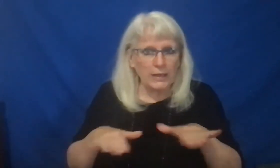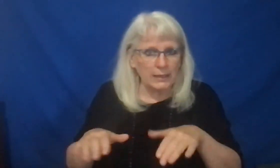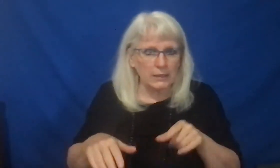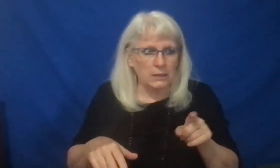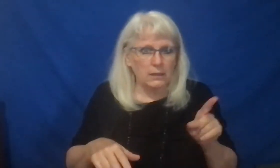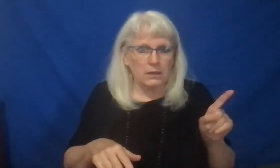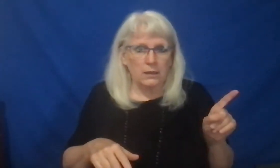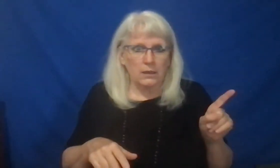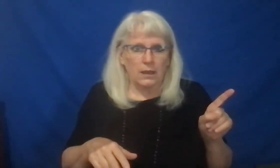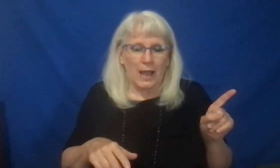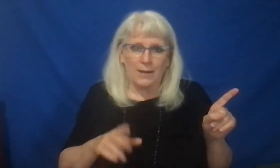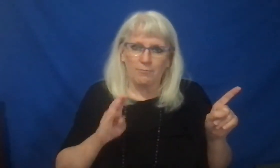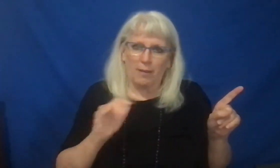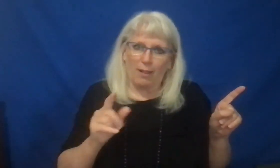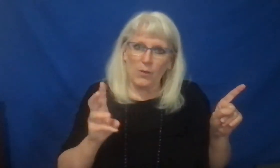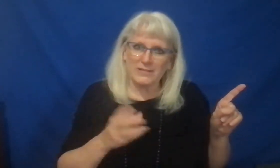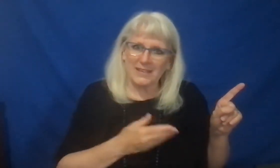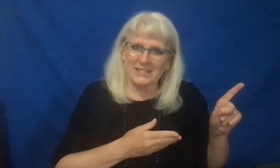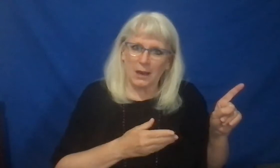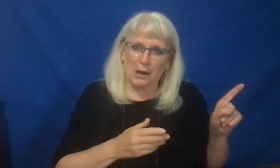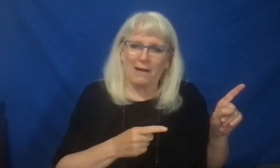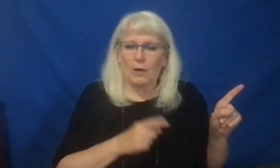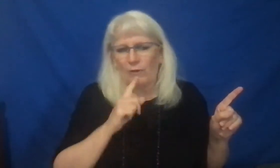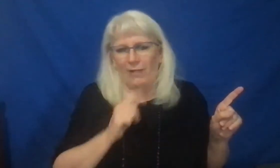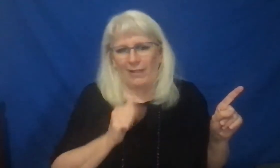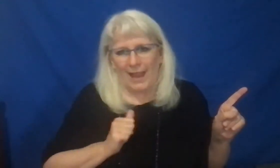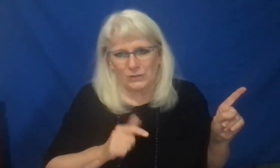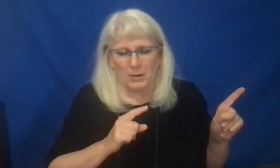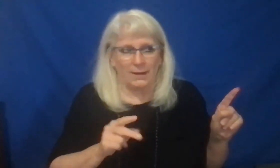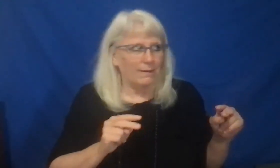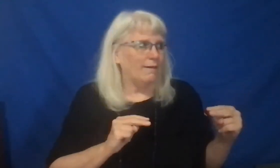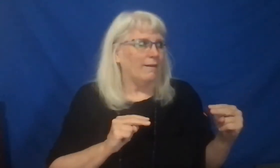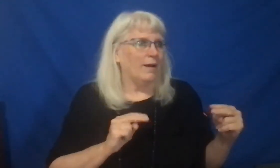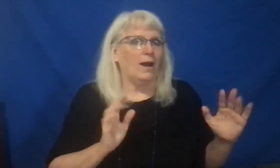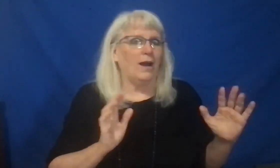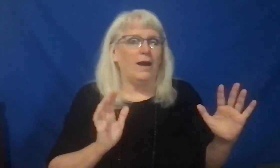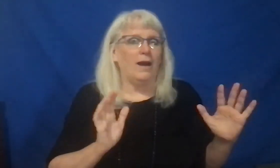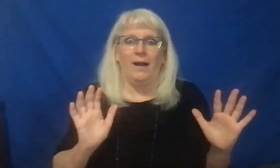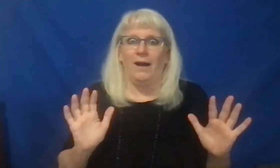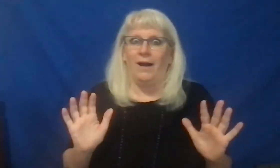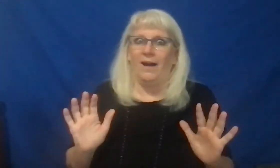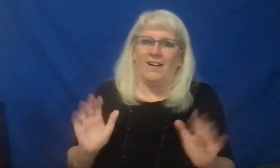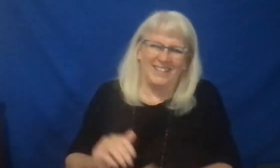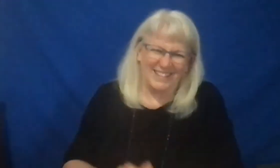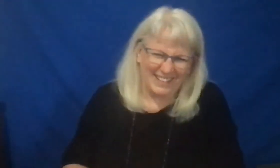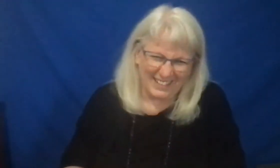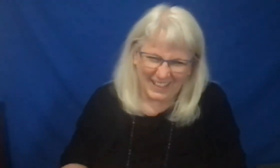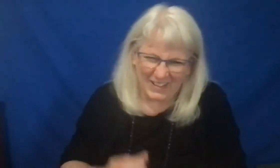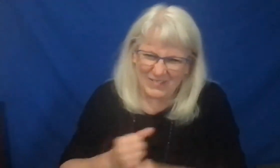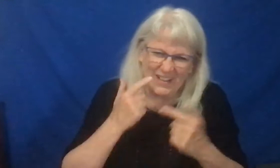Wilson. So it's always cracked me up that happened. So anyways, back to a little